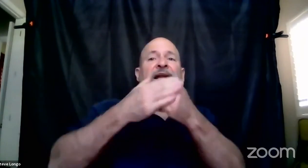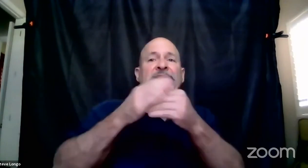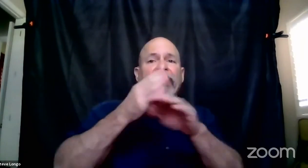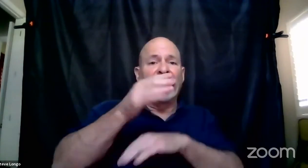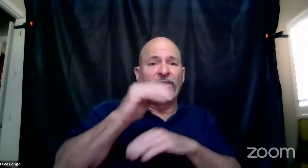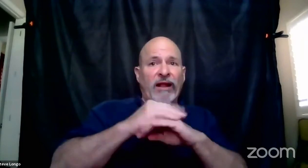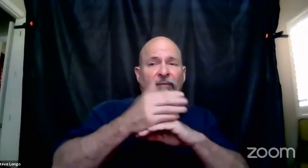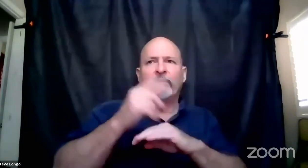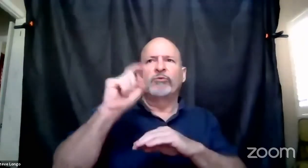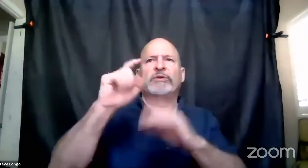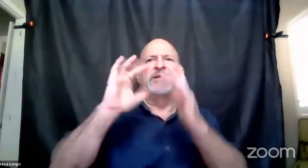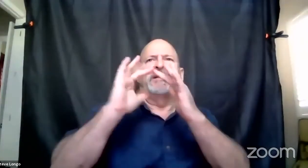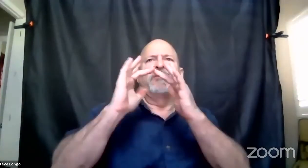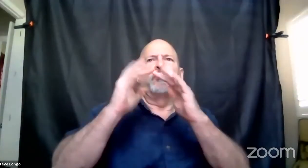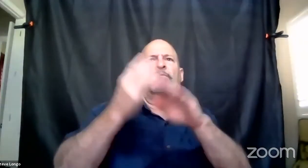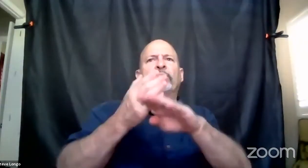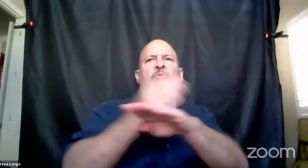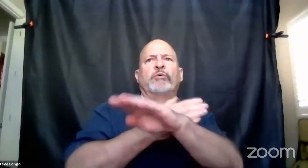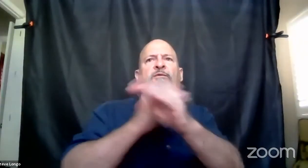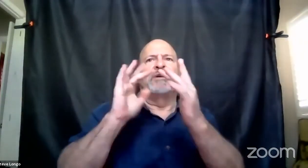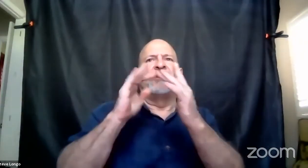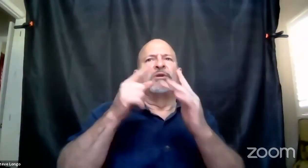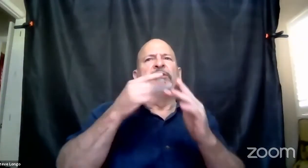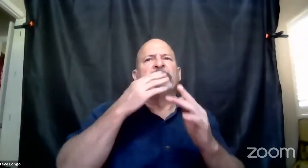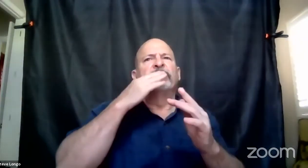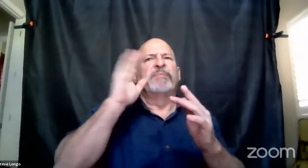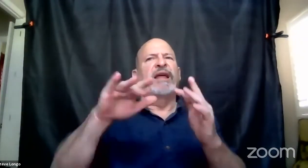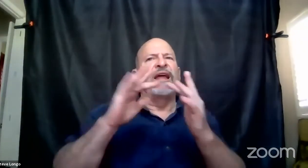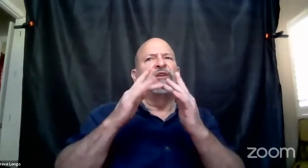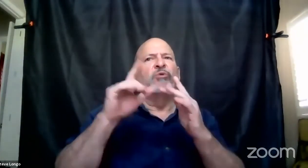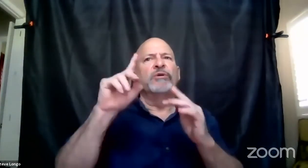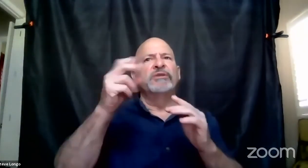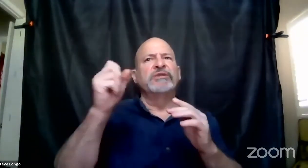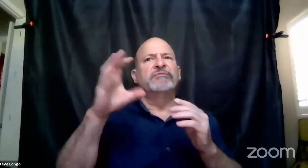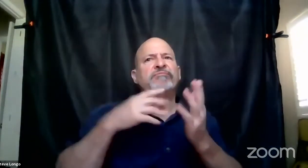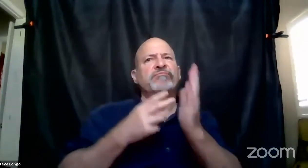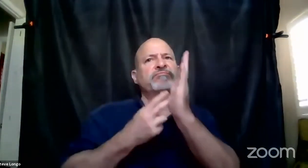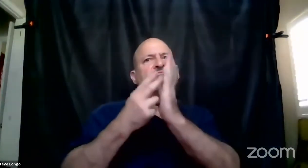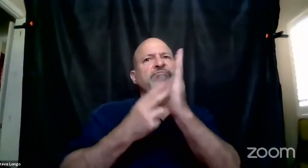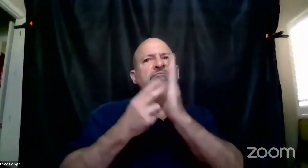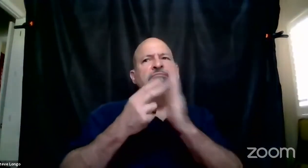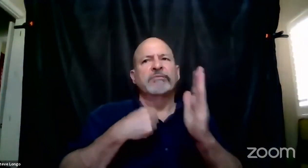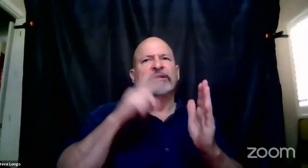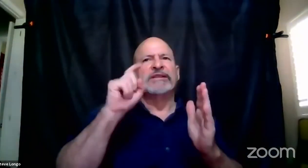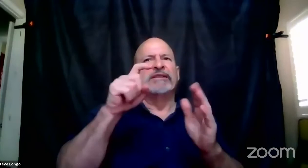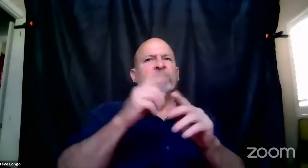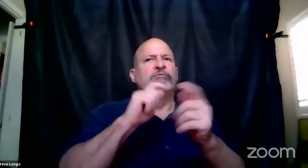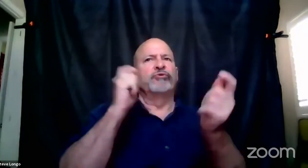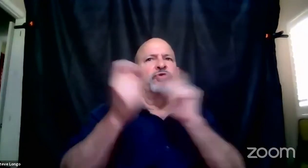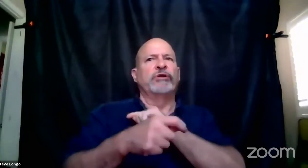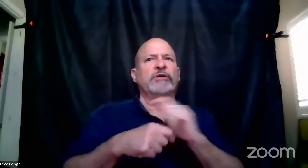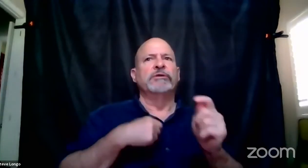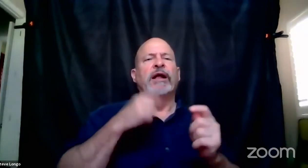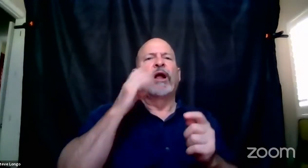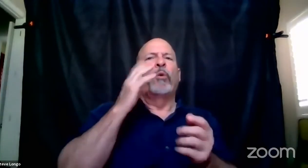definitely need to be replaced. After the laptops, I definitely believe we need to focus on our internet